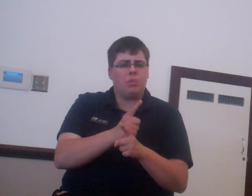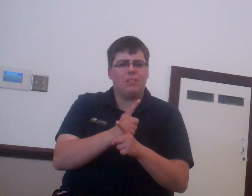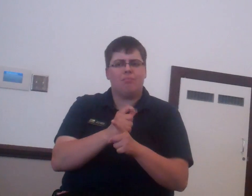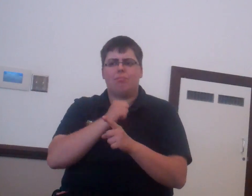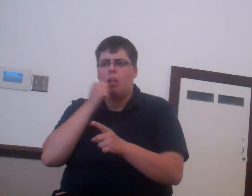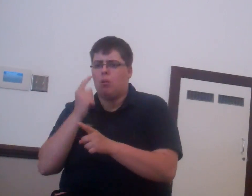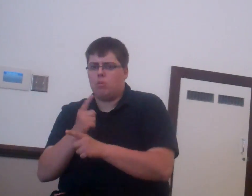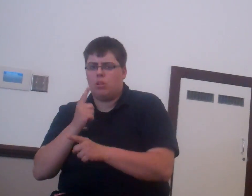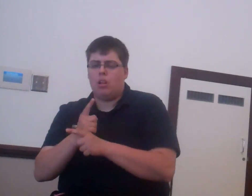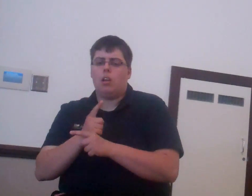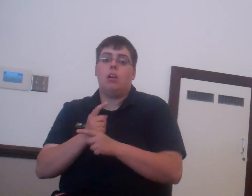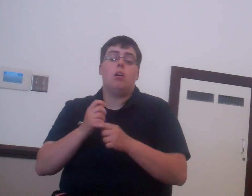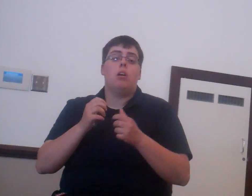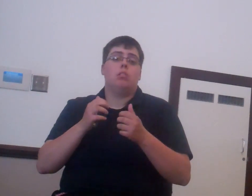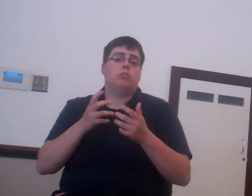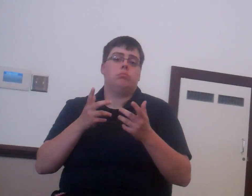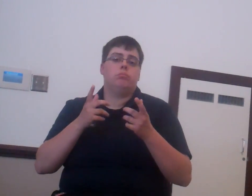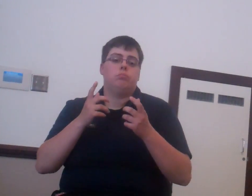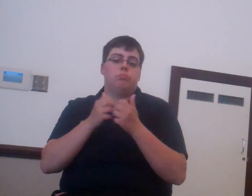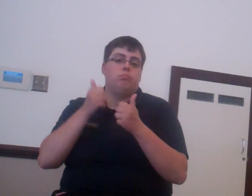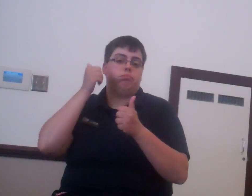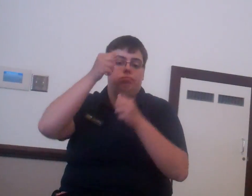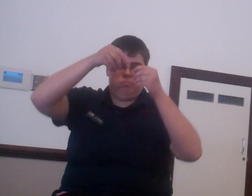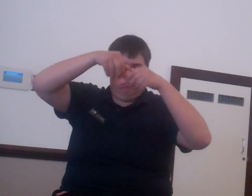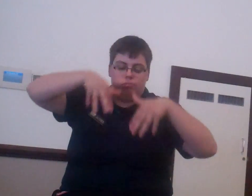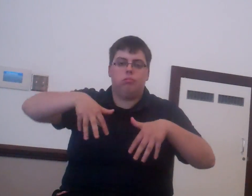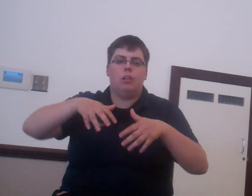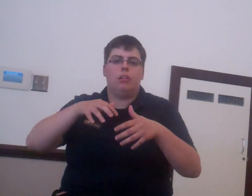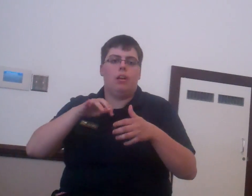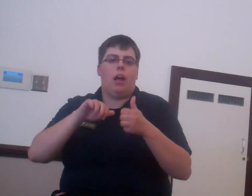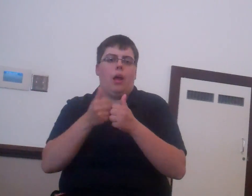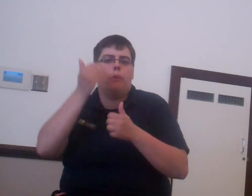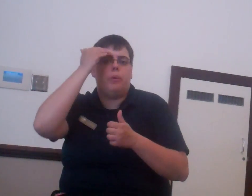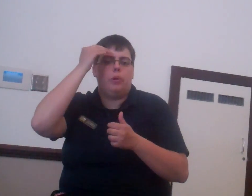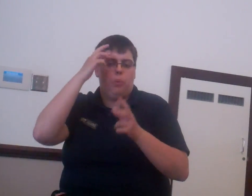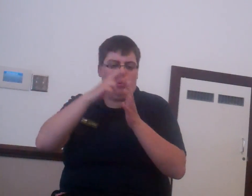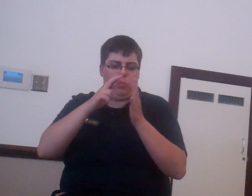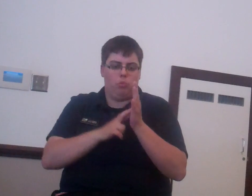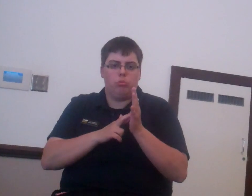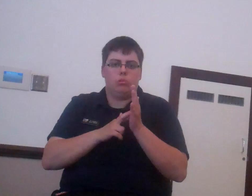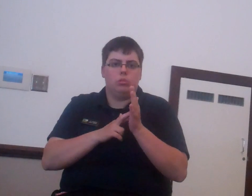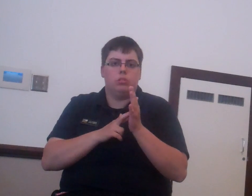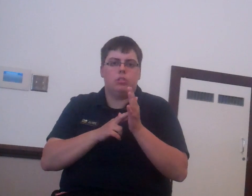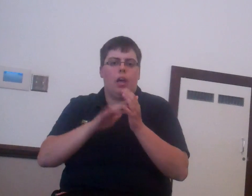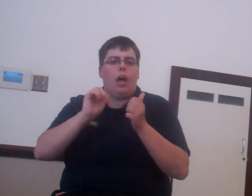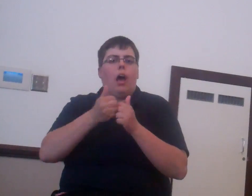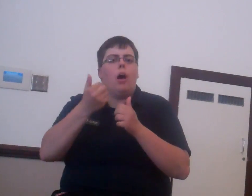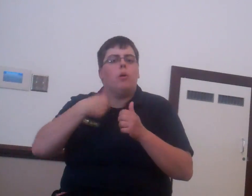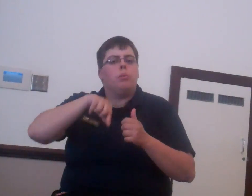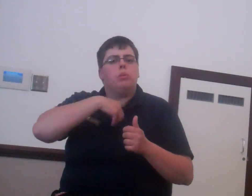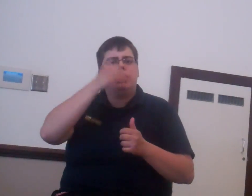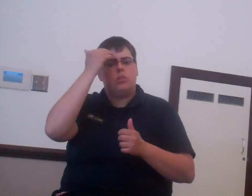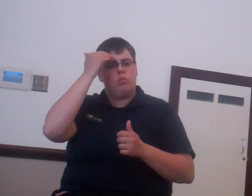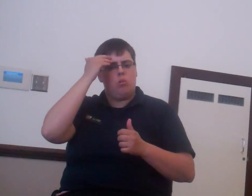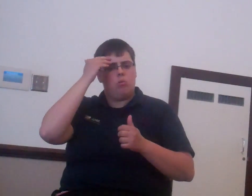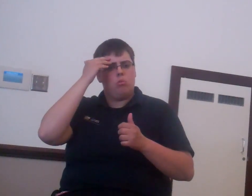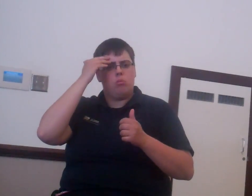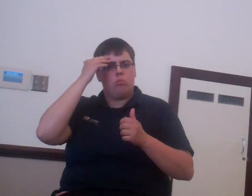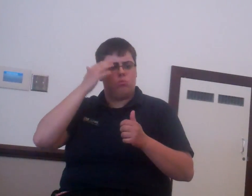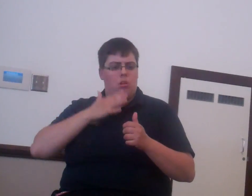that we follow? Those kinds of things. So how do we know kind of how to behave? We follow the norms of the organization. And sometimes if